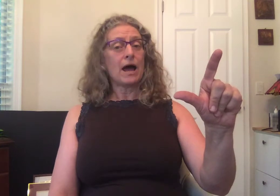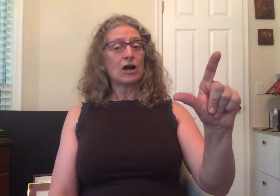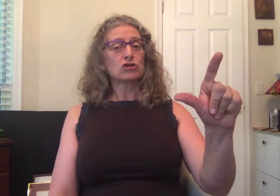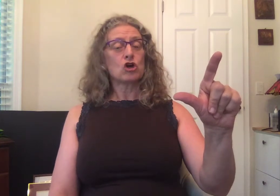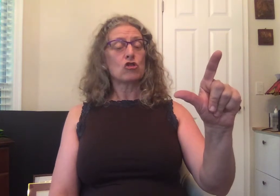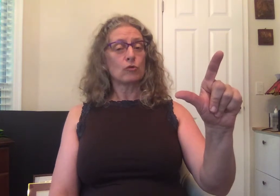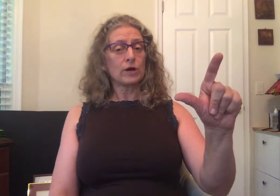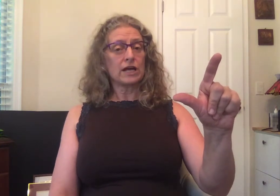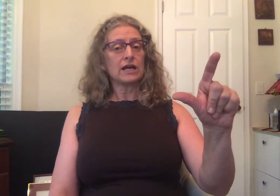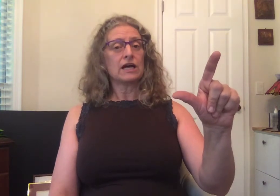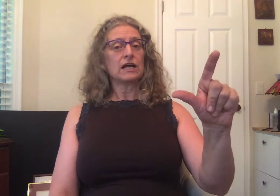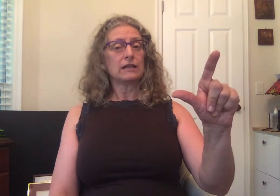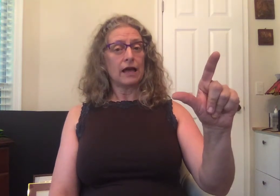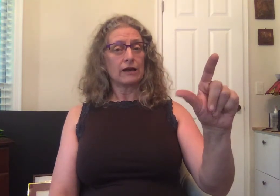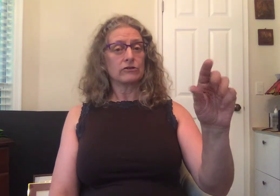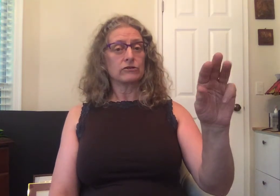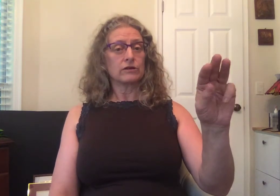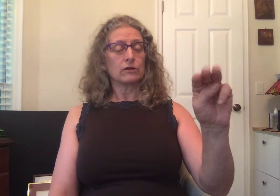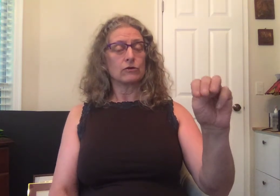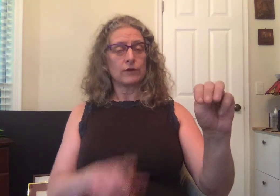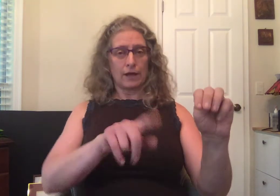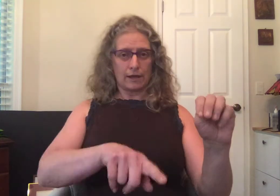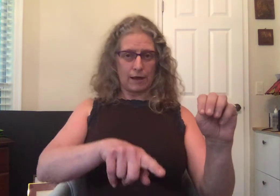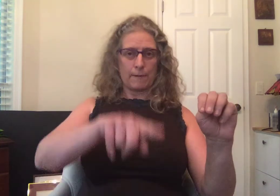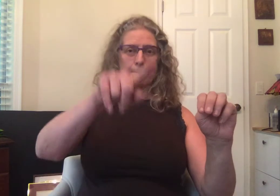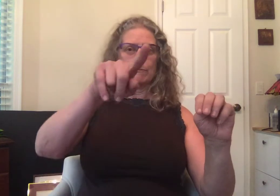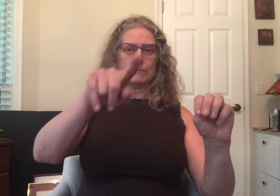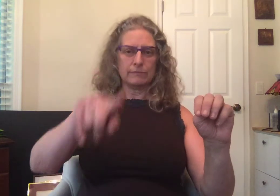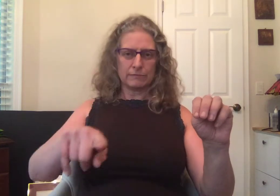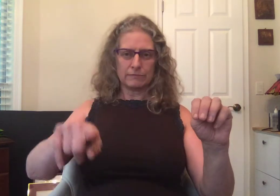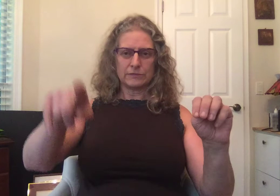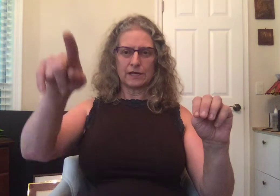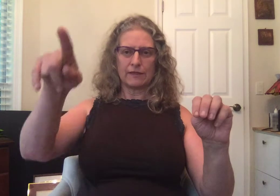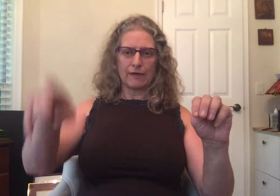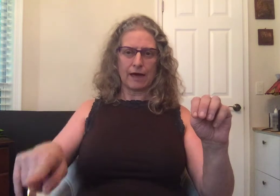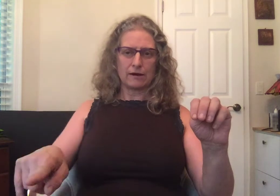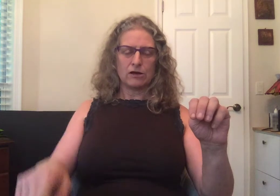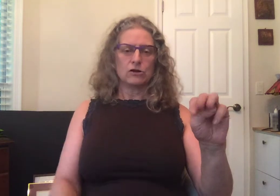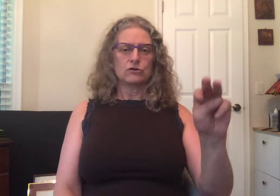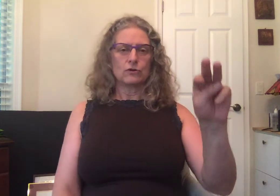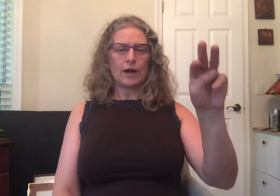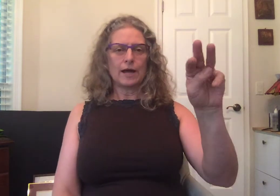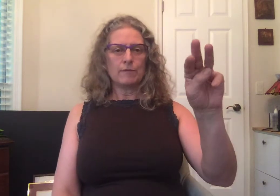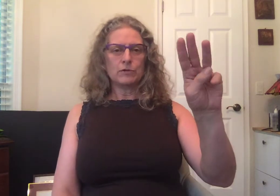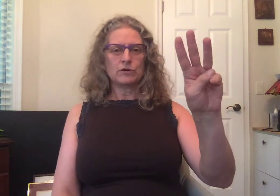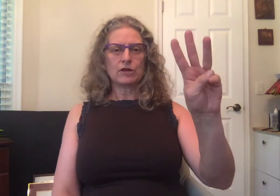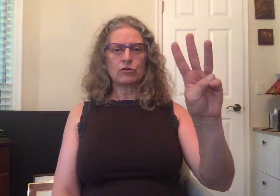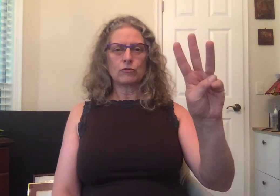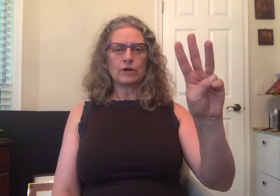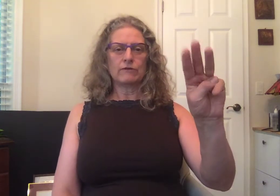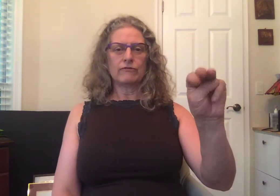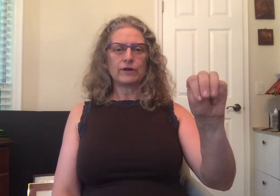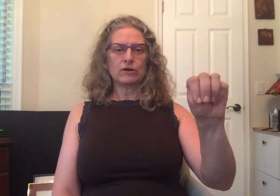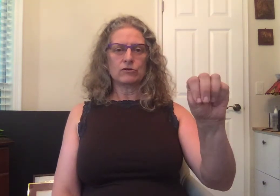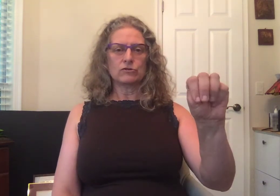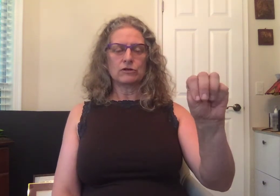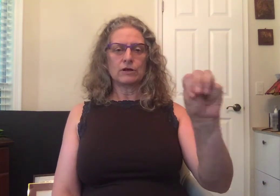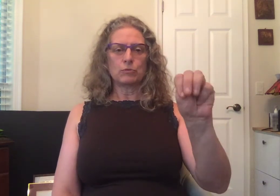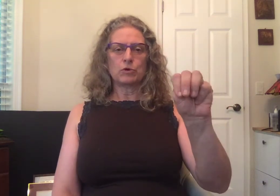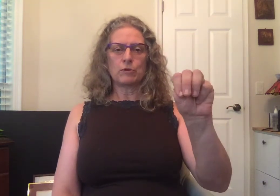has three legs. It goes M, like that. So M, you take three fingers and you put them over your